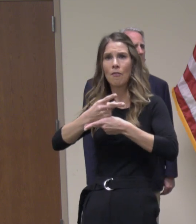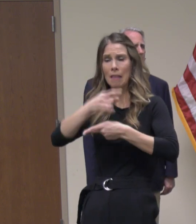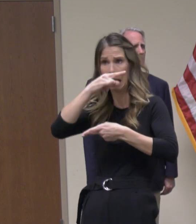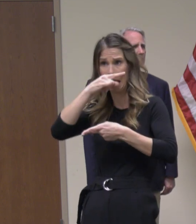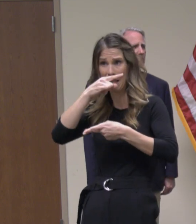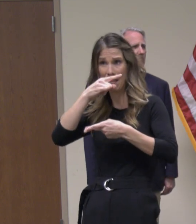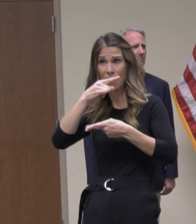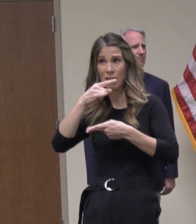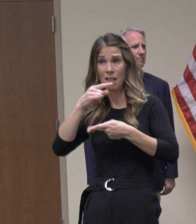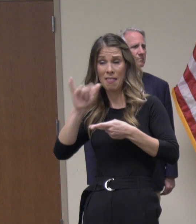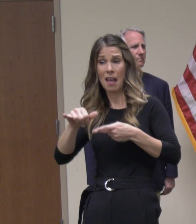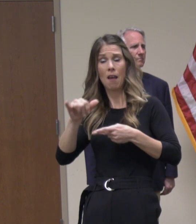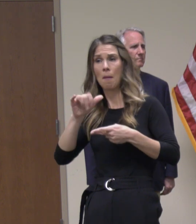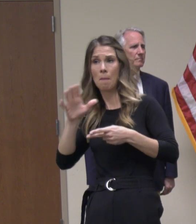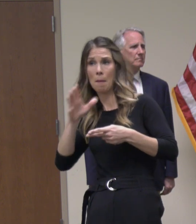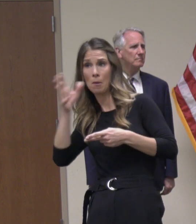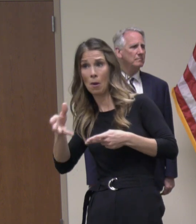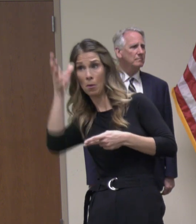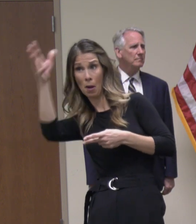Yes.